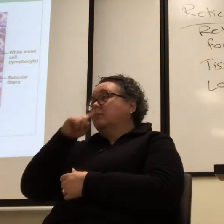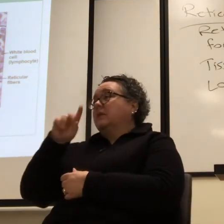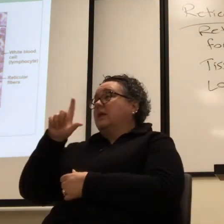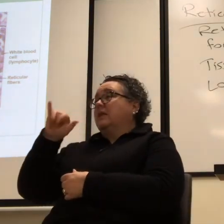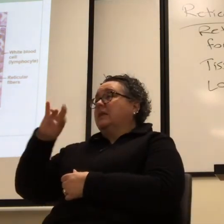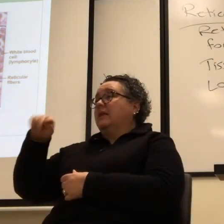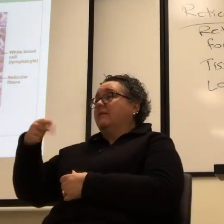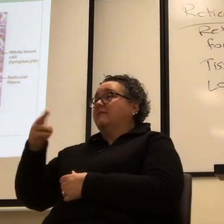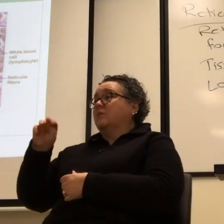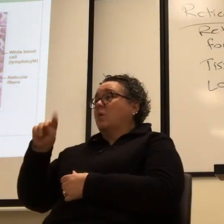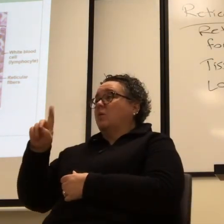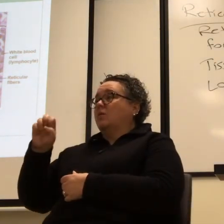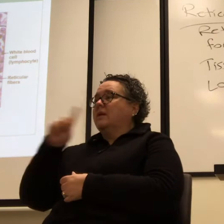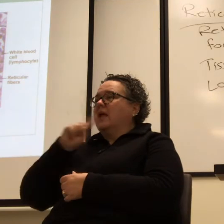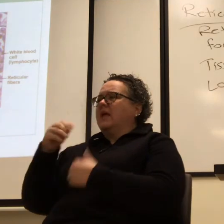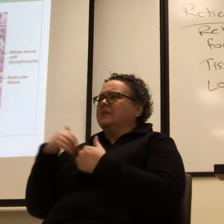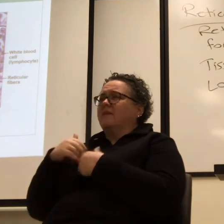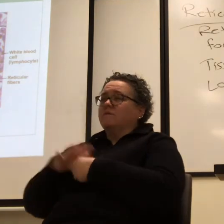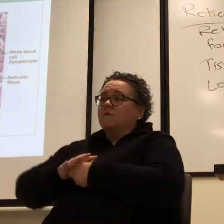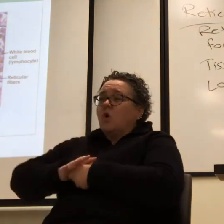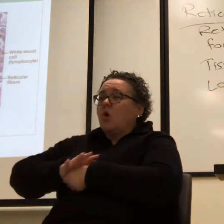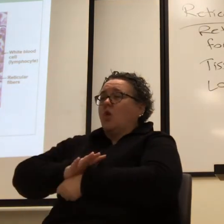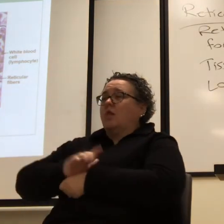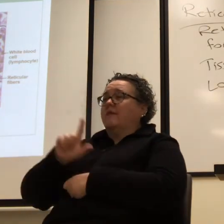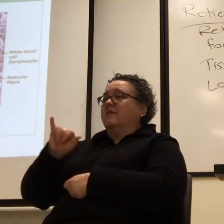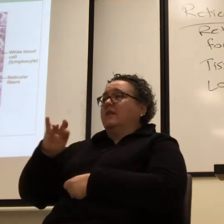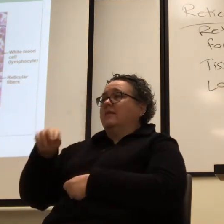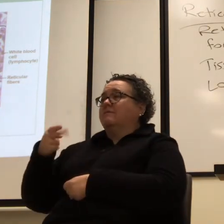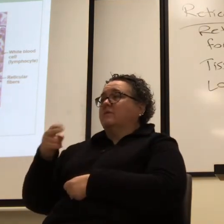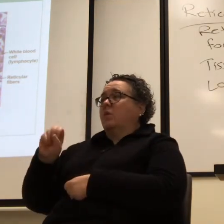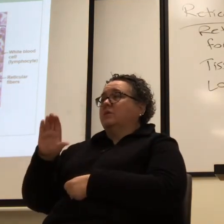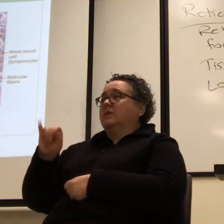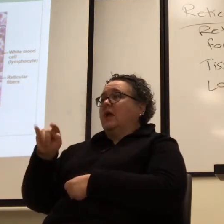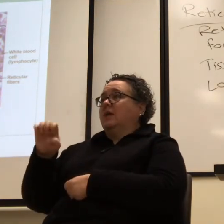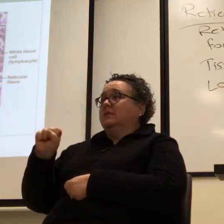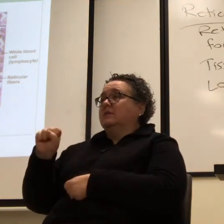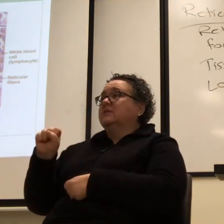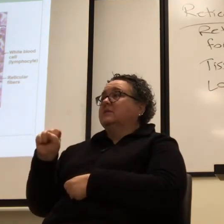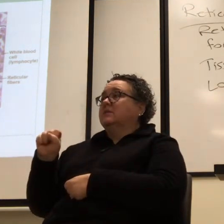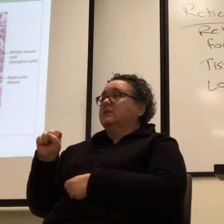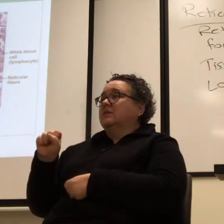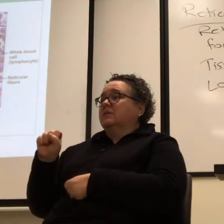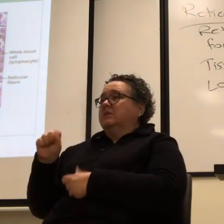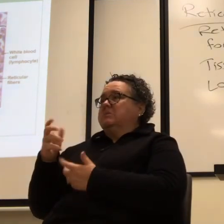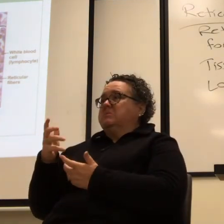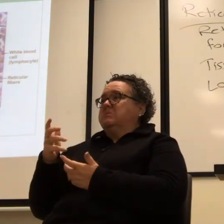lymph node is packed out with lymphocytes, with all this reticular tissue, and